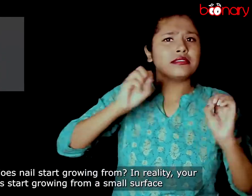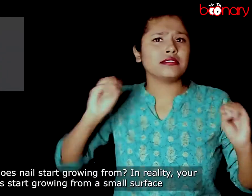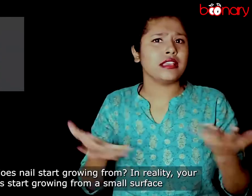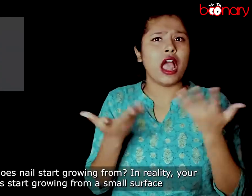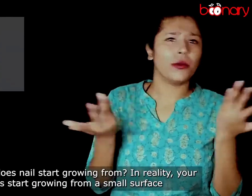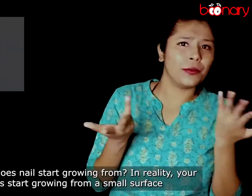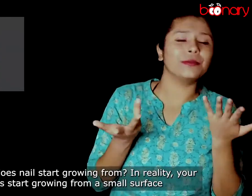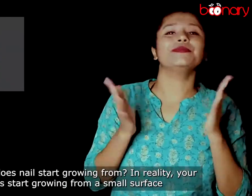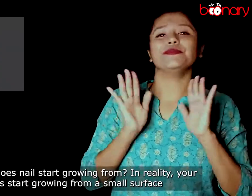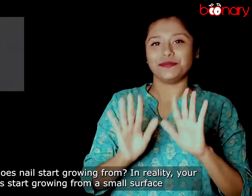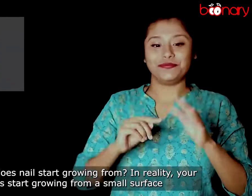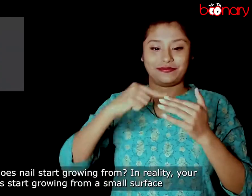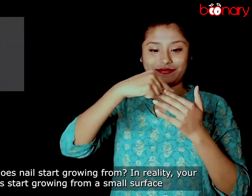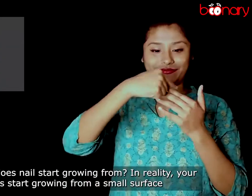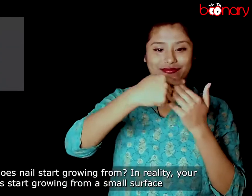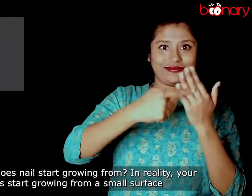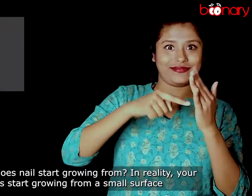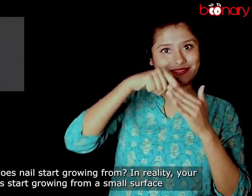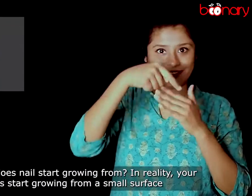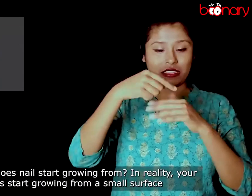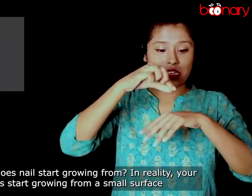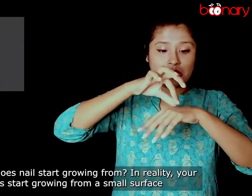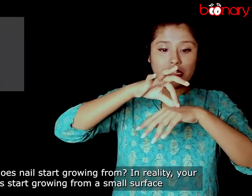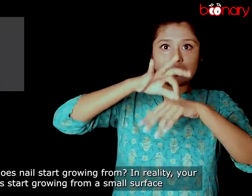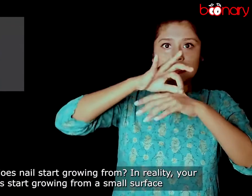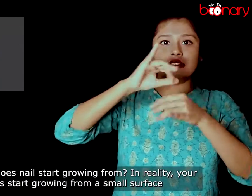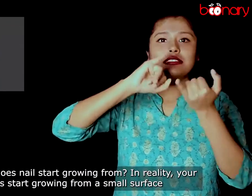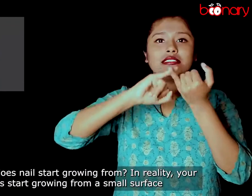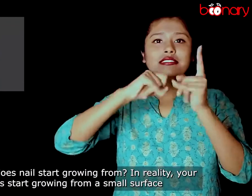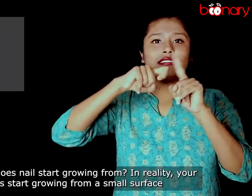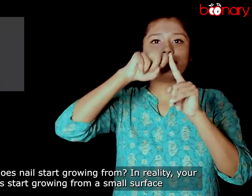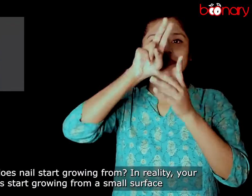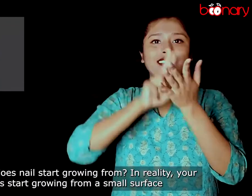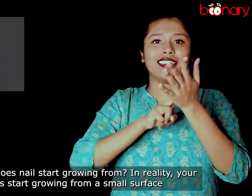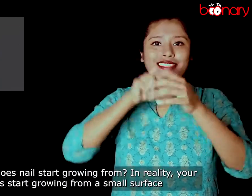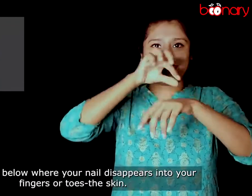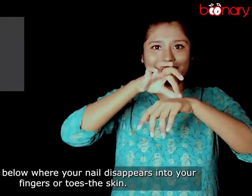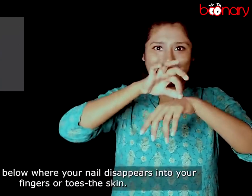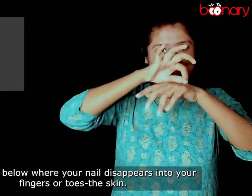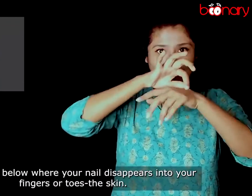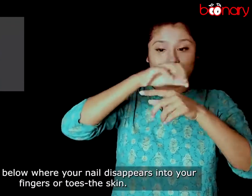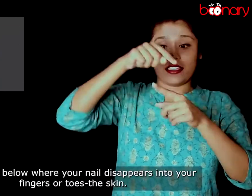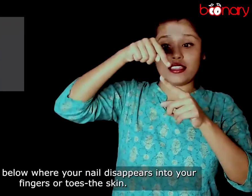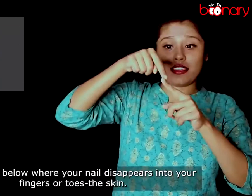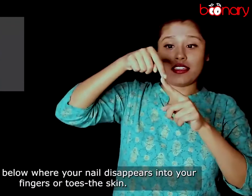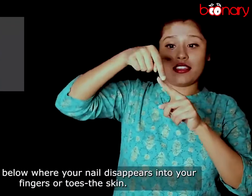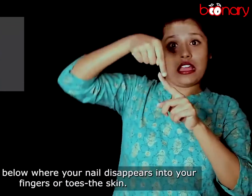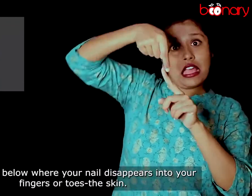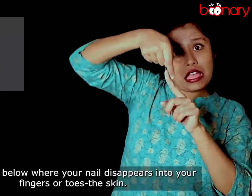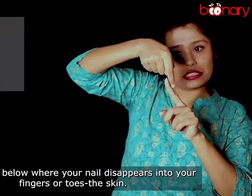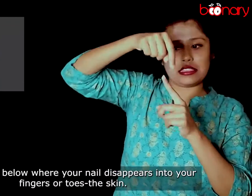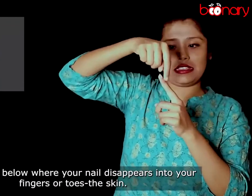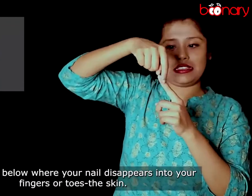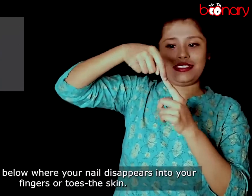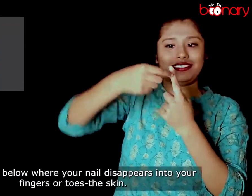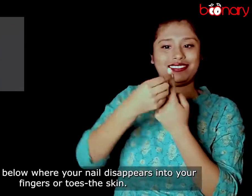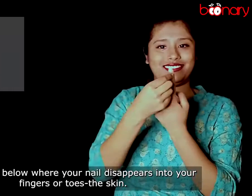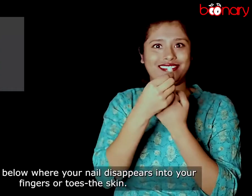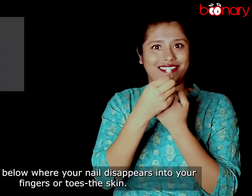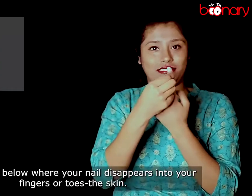In reality, your nails start growing from a small surface that is just below where your nail disappears